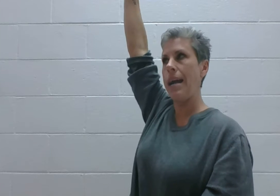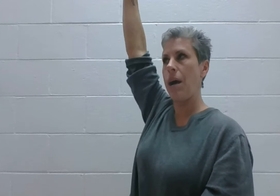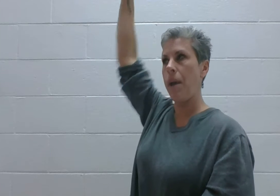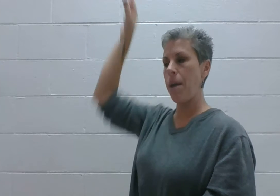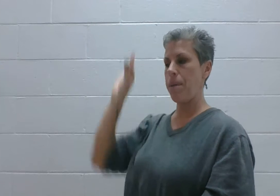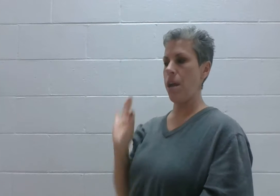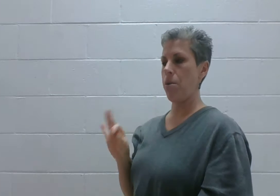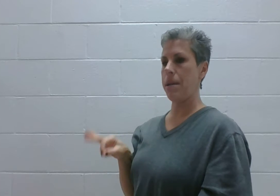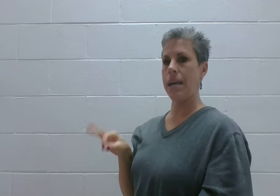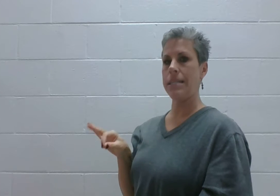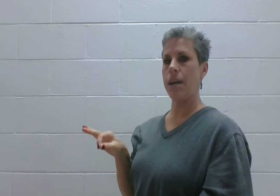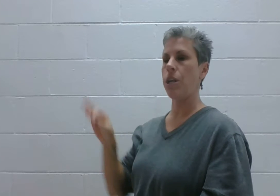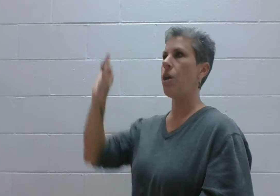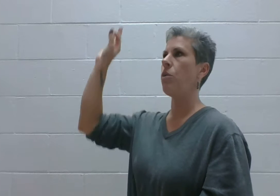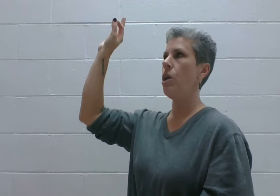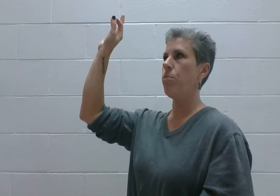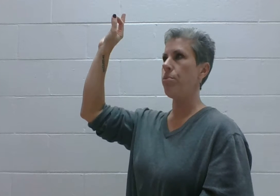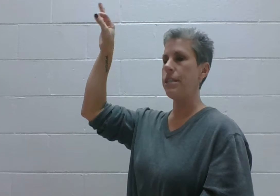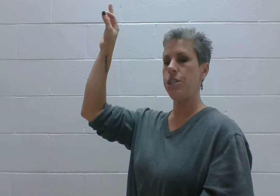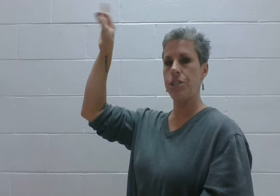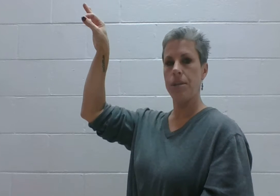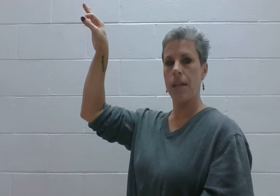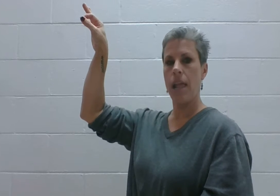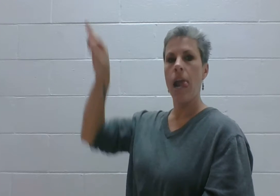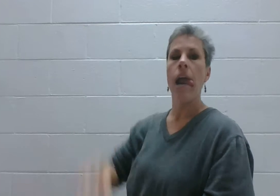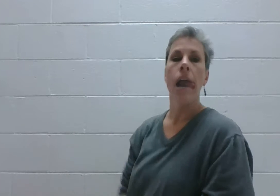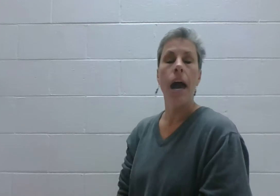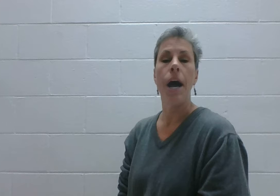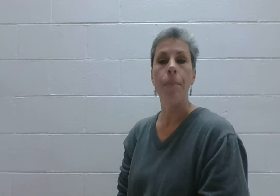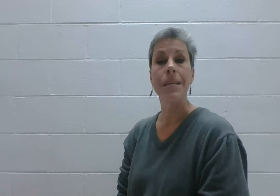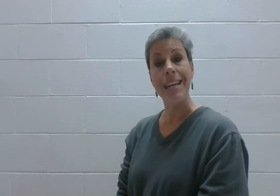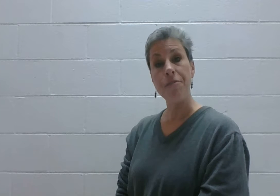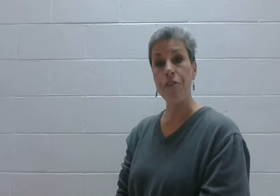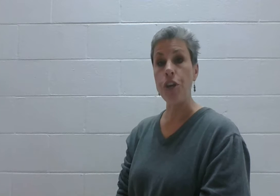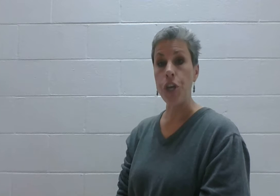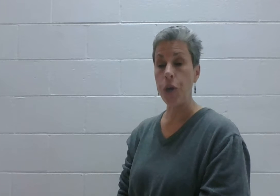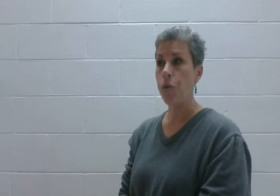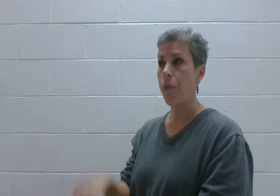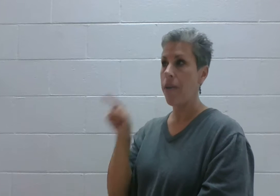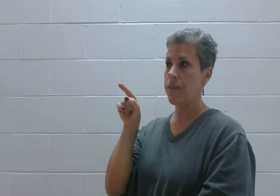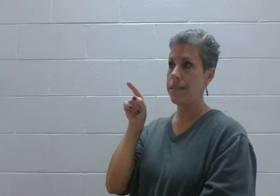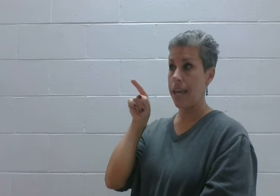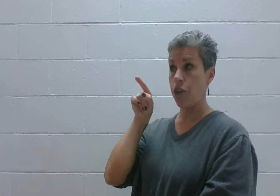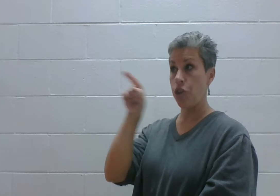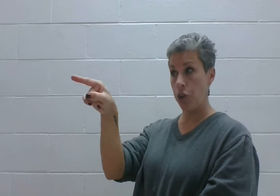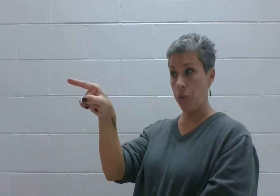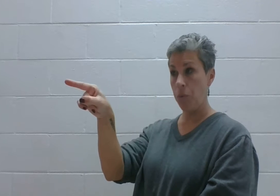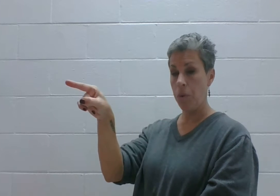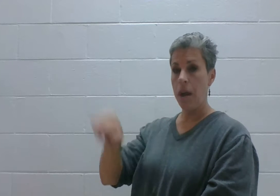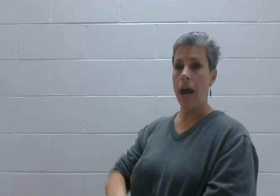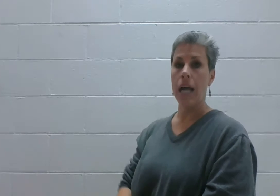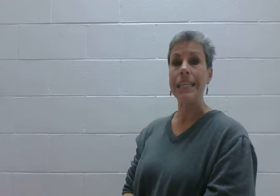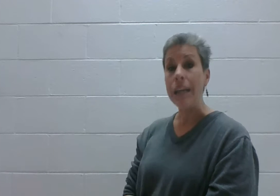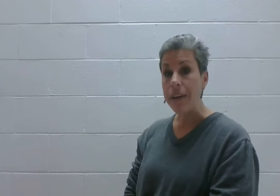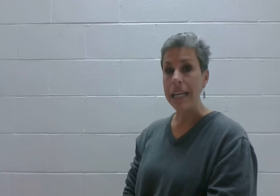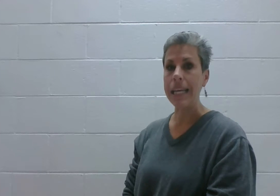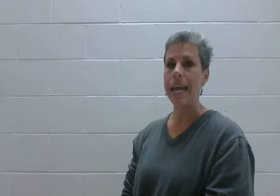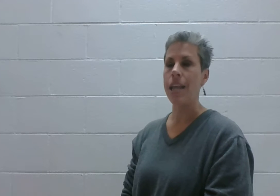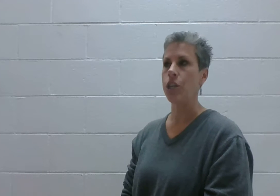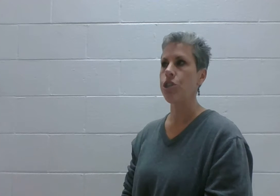not way up here, but not down low. Preach. The sign for you, rather than say you, lyrically, it looks